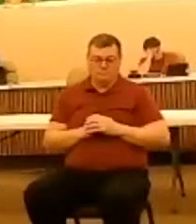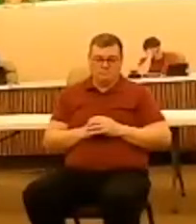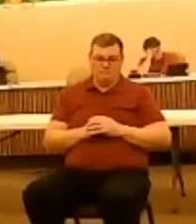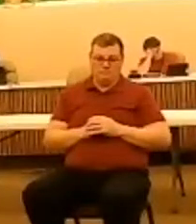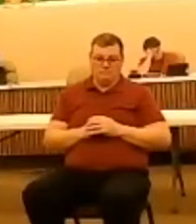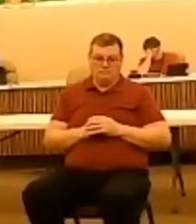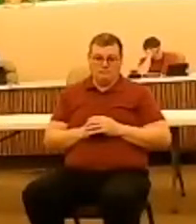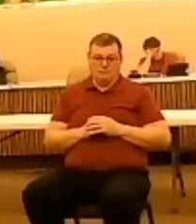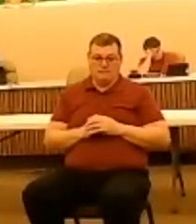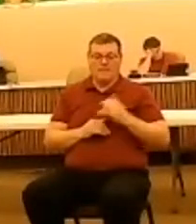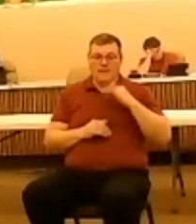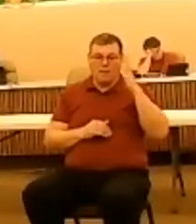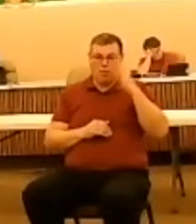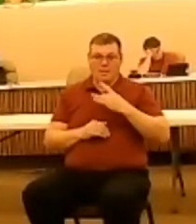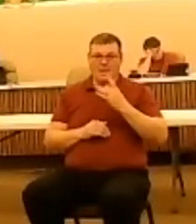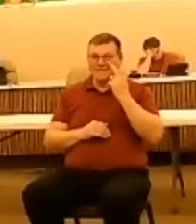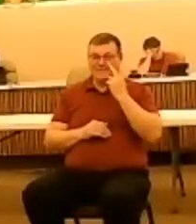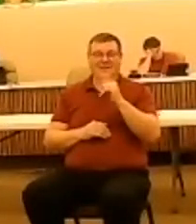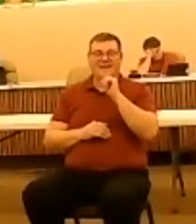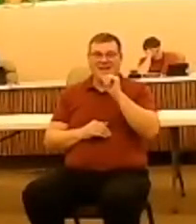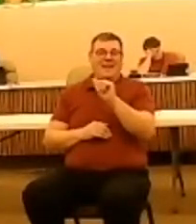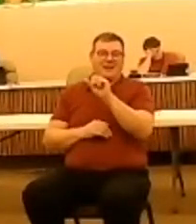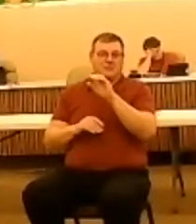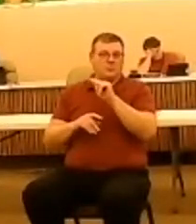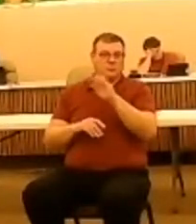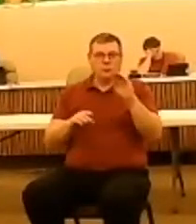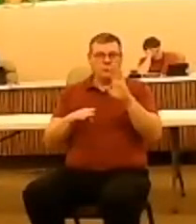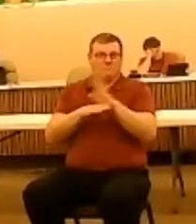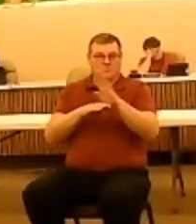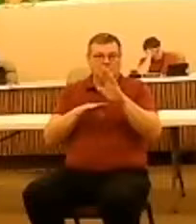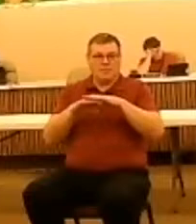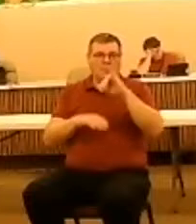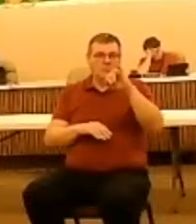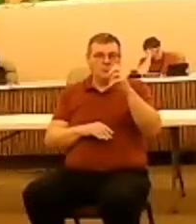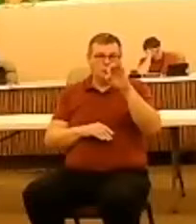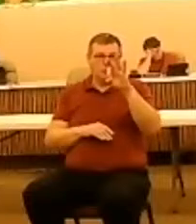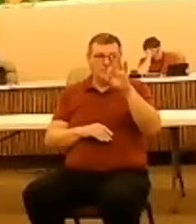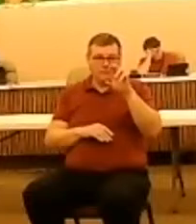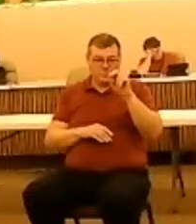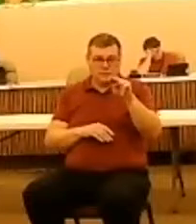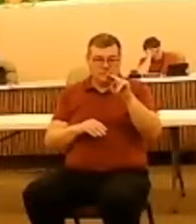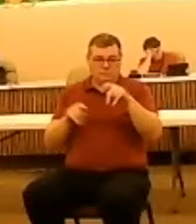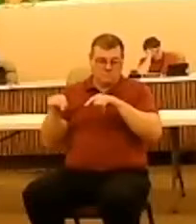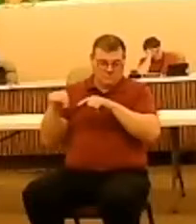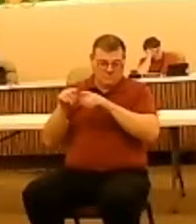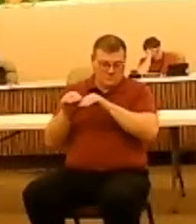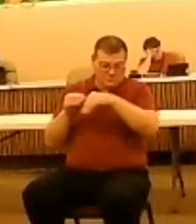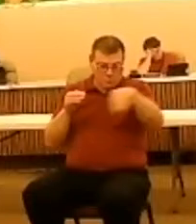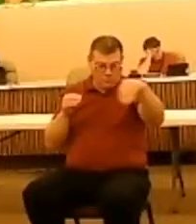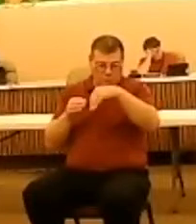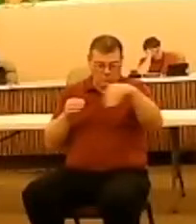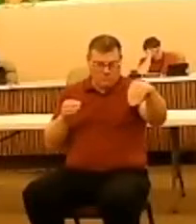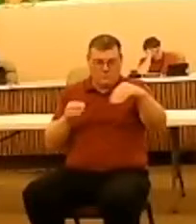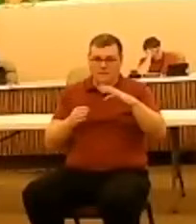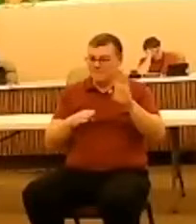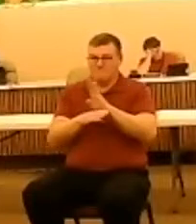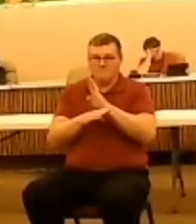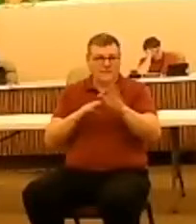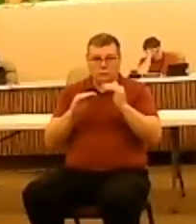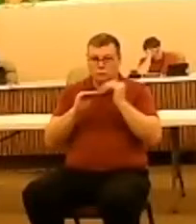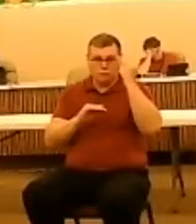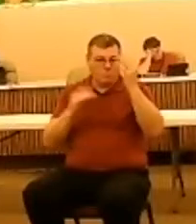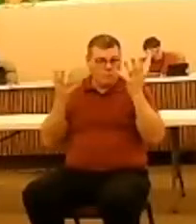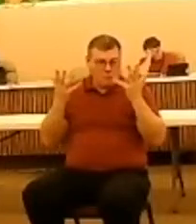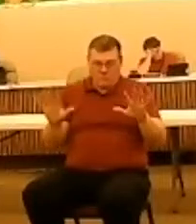I like to see it not so busy on Jefferson Road. It's busy enough with what's going on there and the